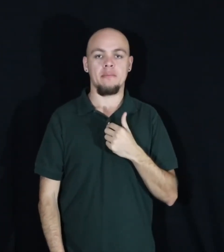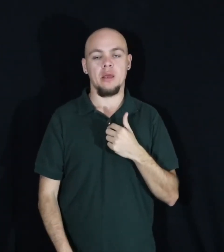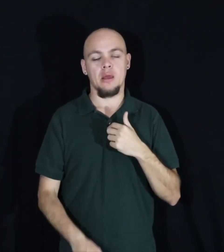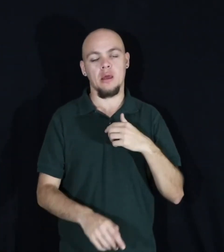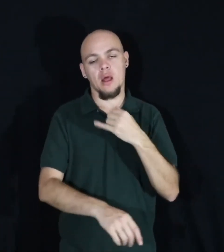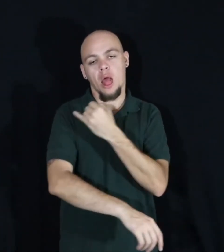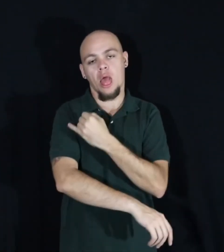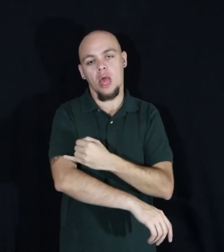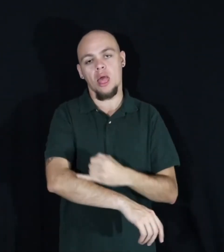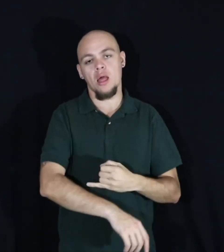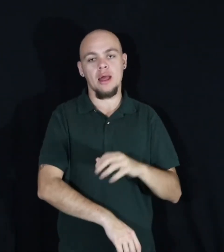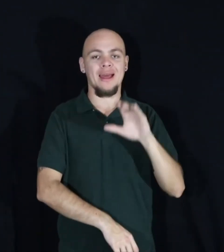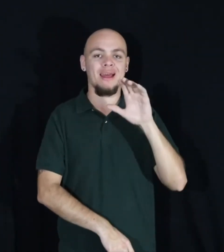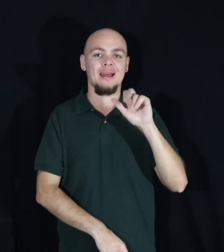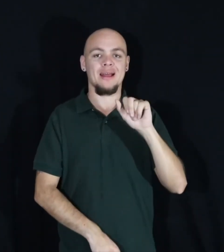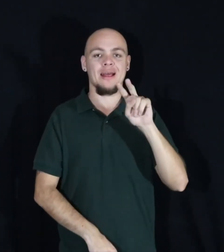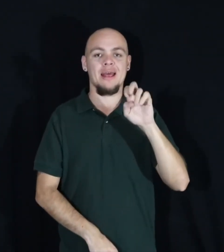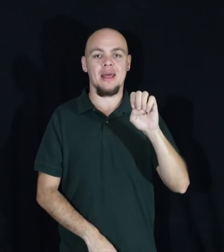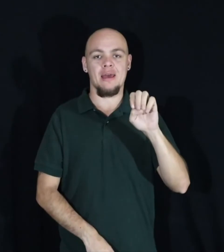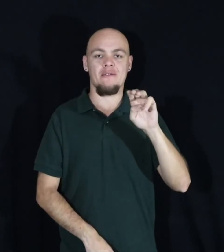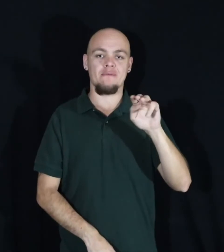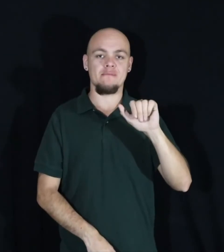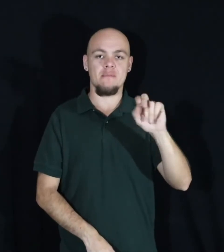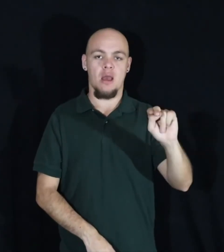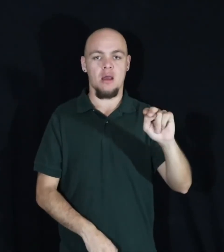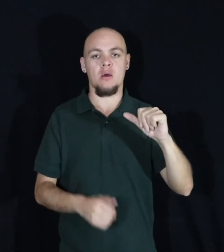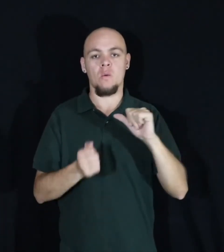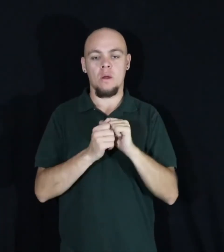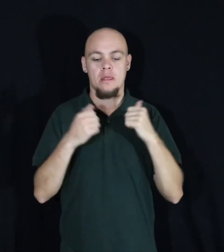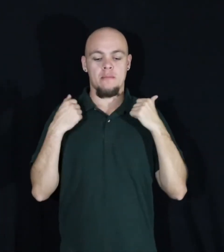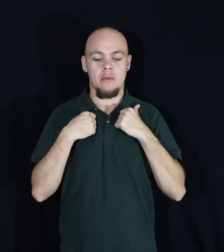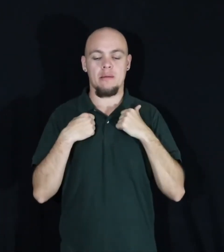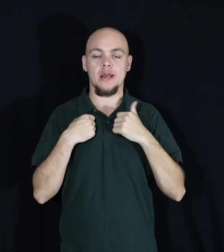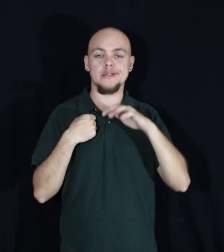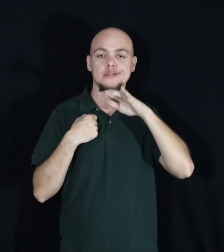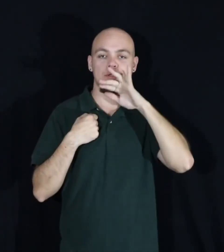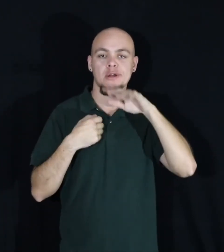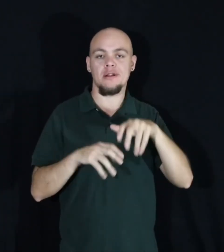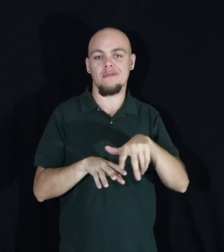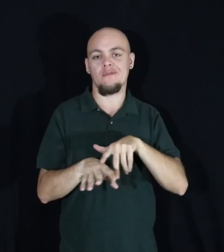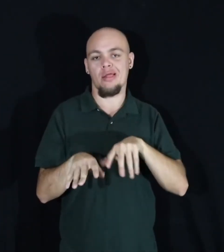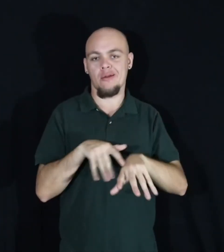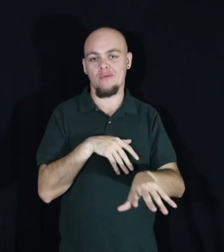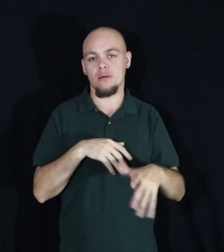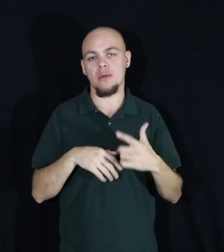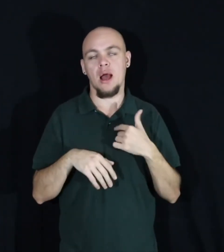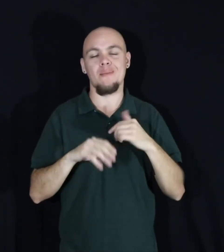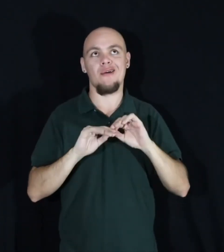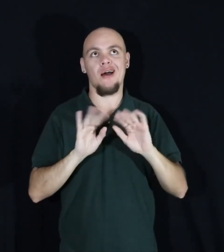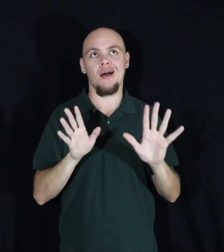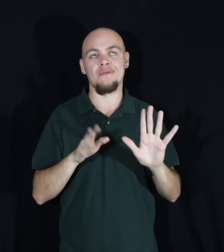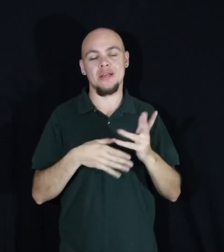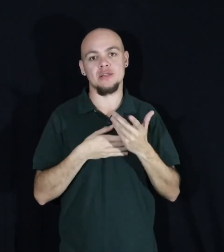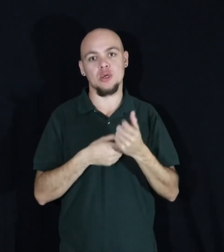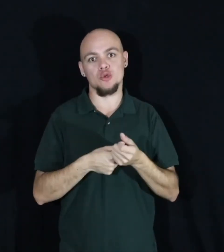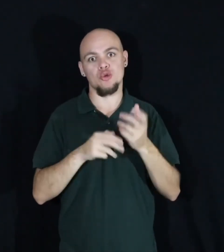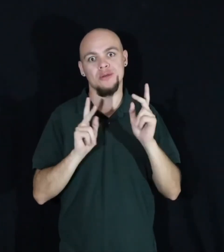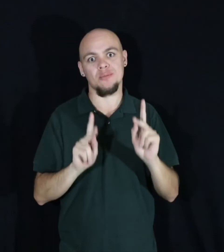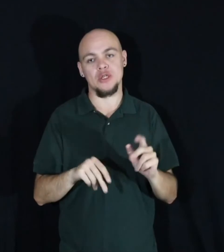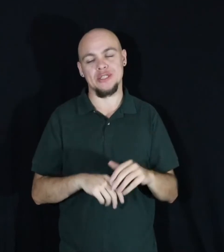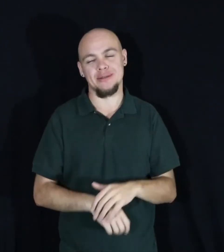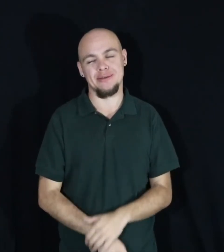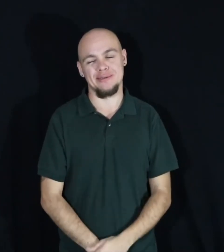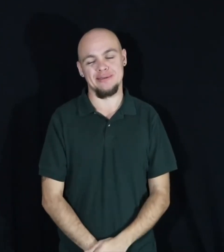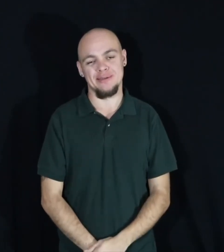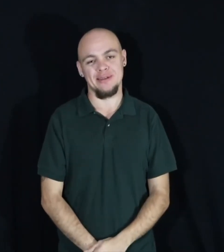tattooed caveman with dirty flip-flops and a backpack? I'm obviously a credible source of information. Okay? So if